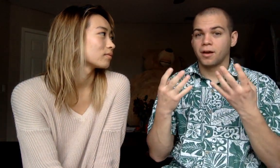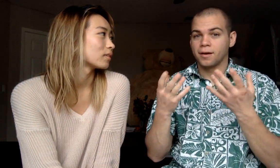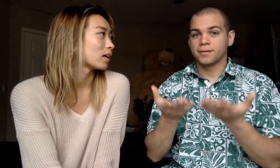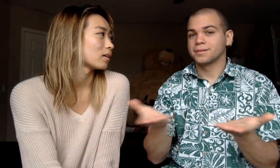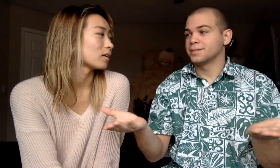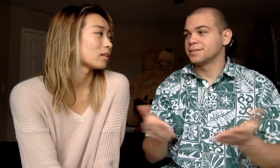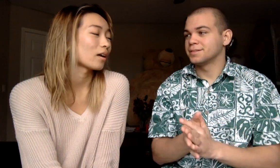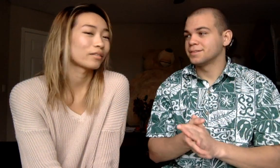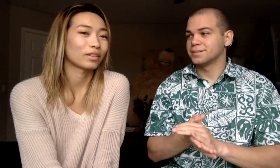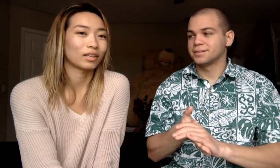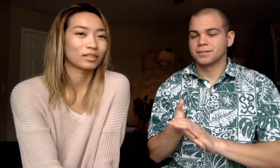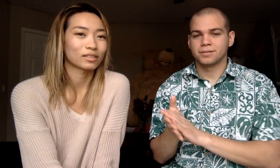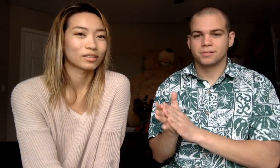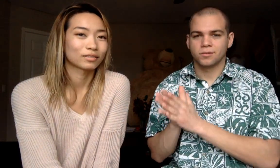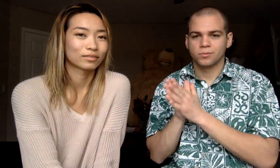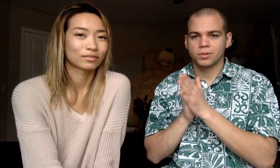A lot of things.